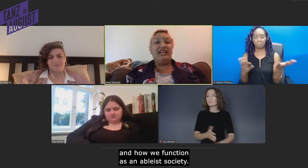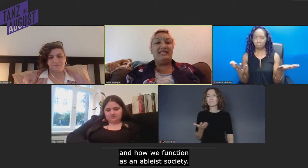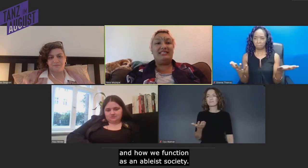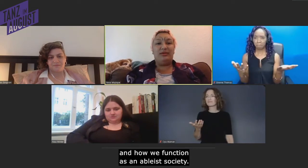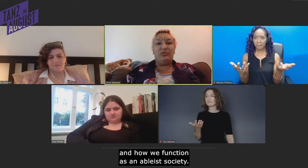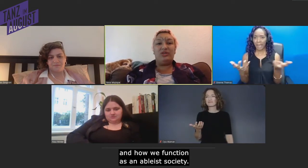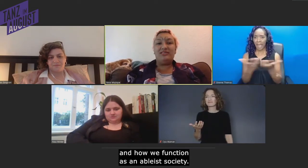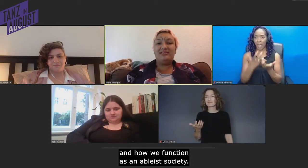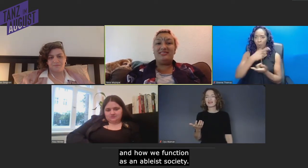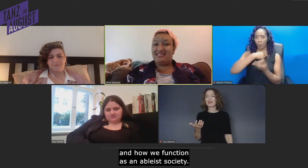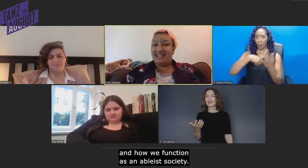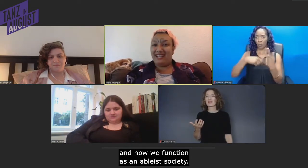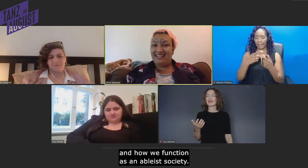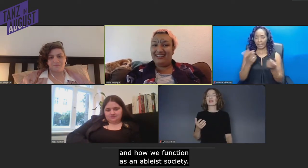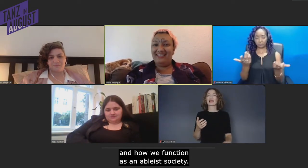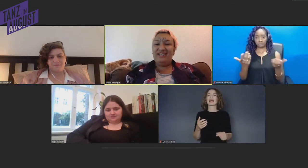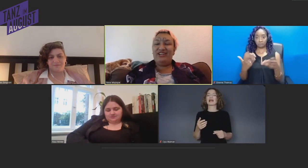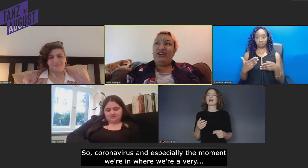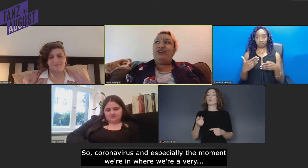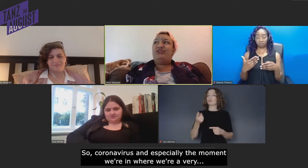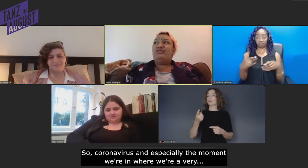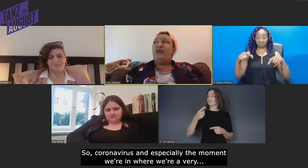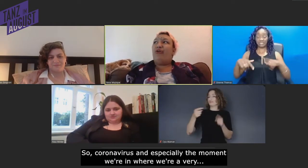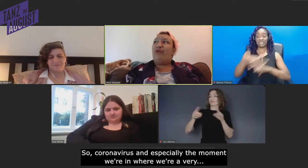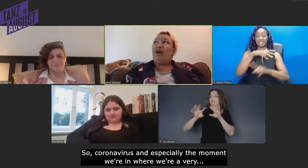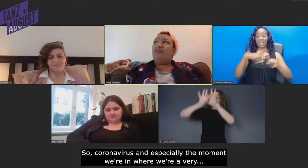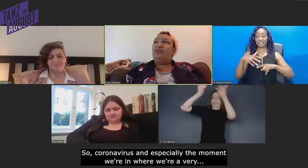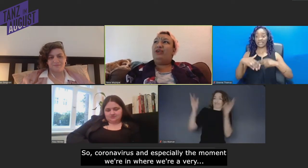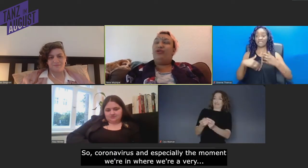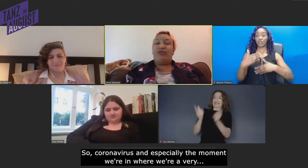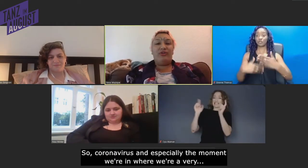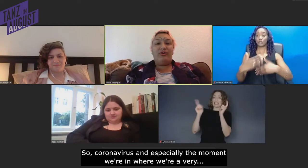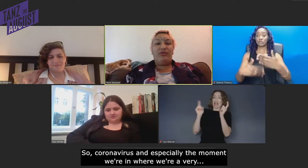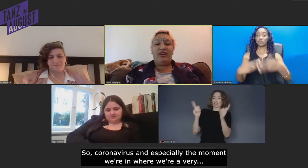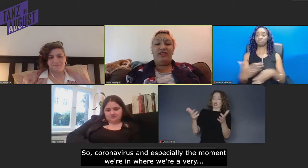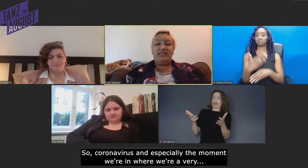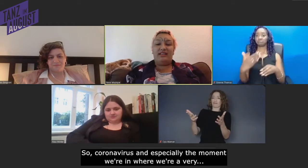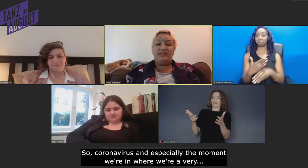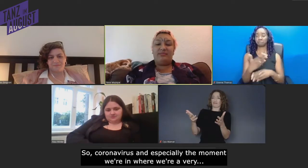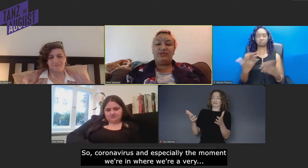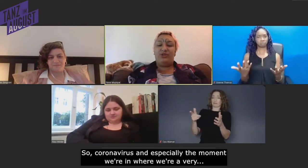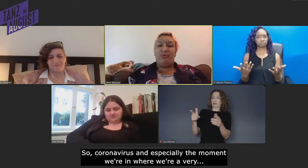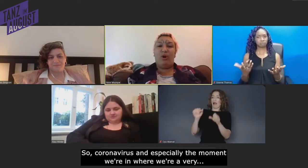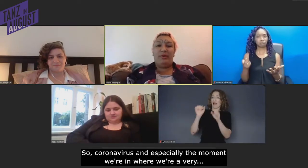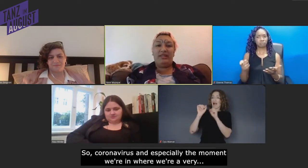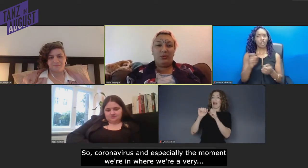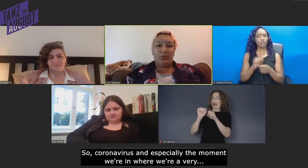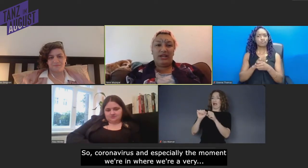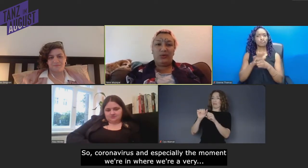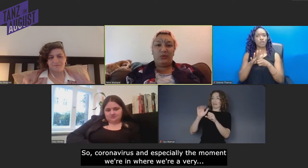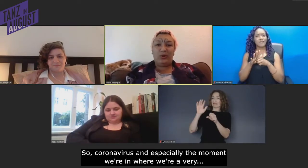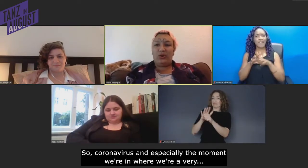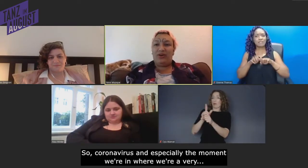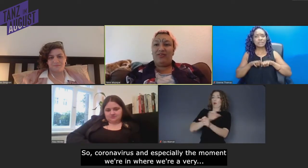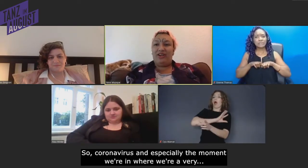function as an ableist society. So I feel like coronavirus, and especially the moment that we're